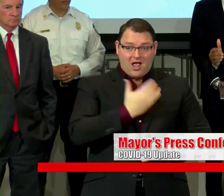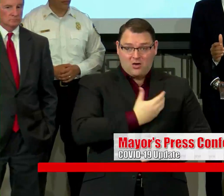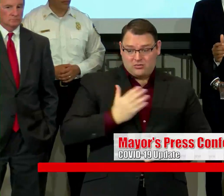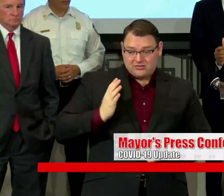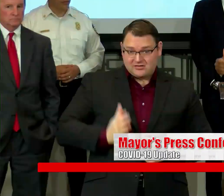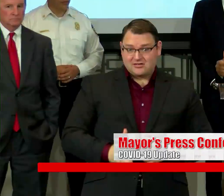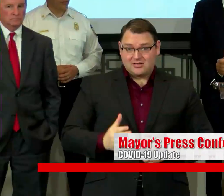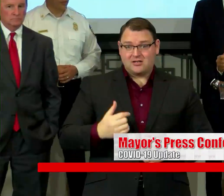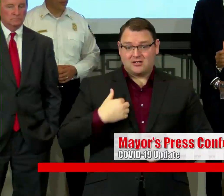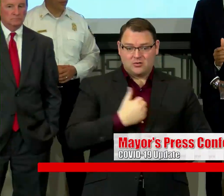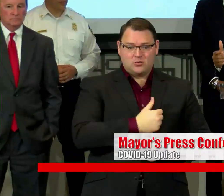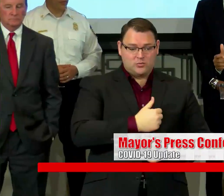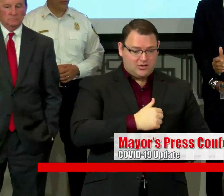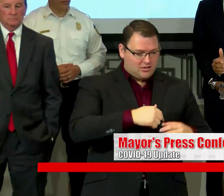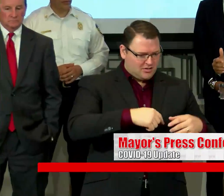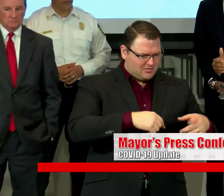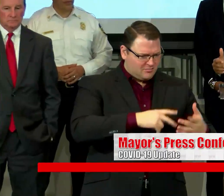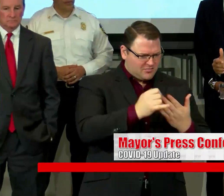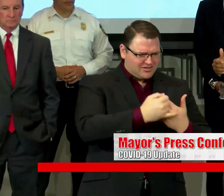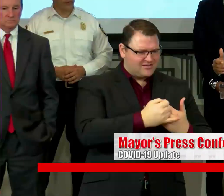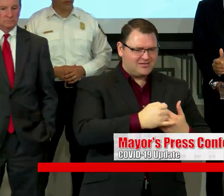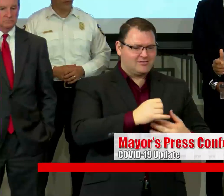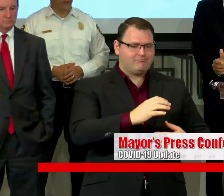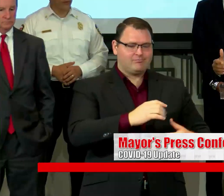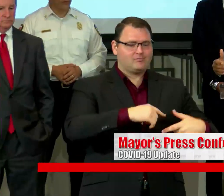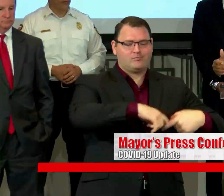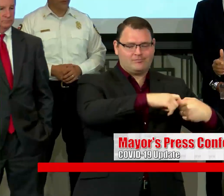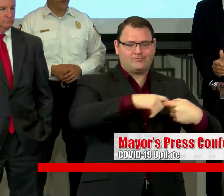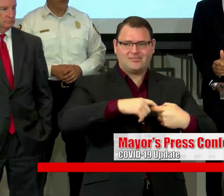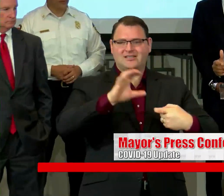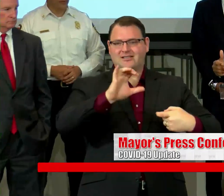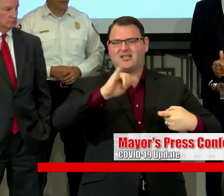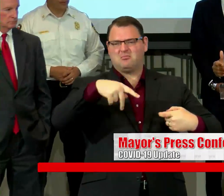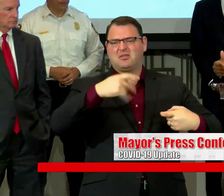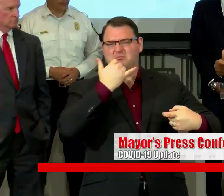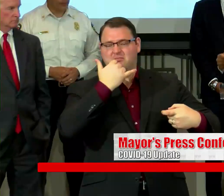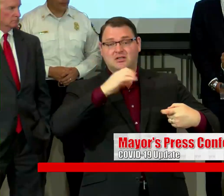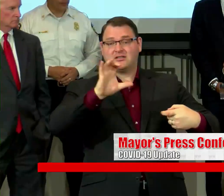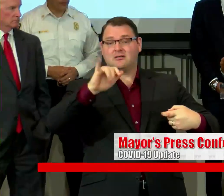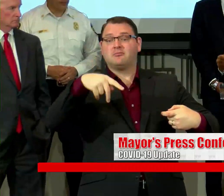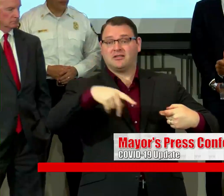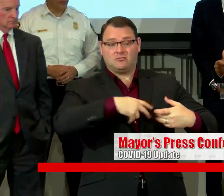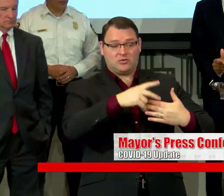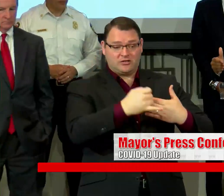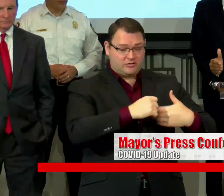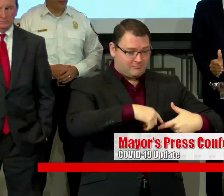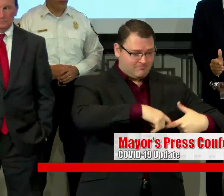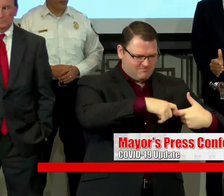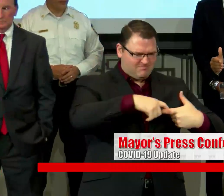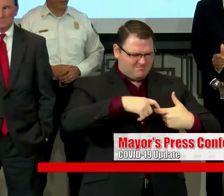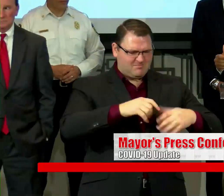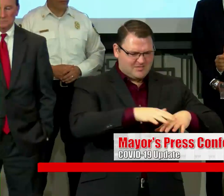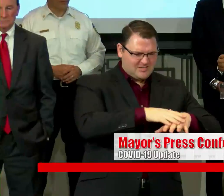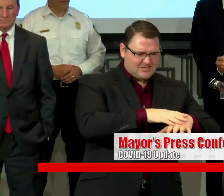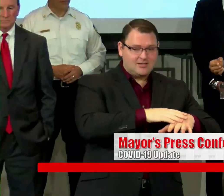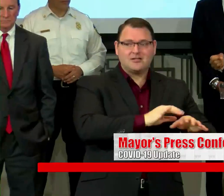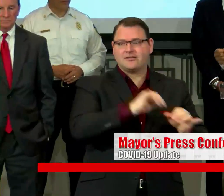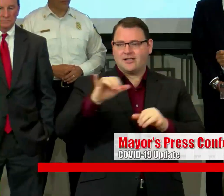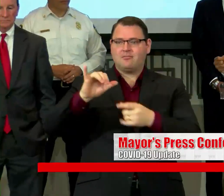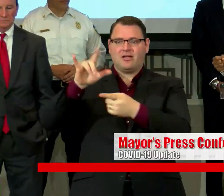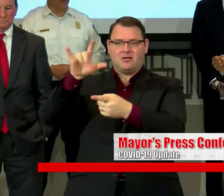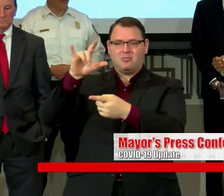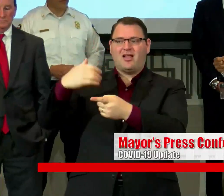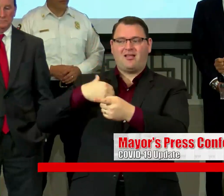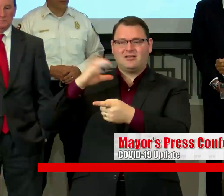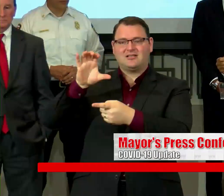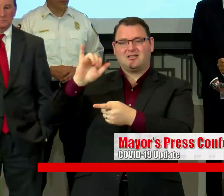down. Airport has its own CIP projects as well. If they have to slow things down and wait